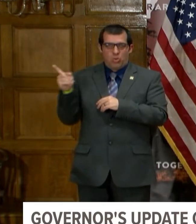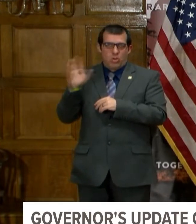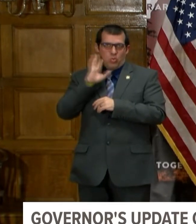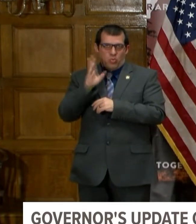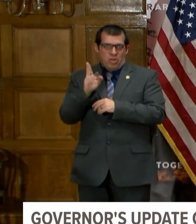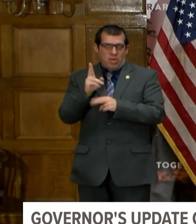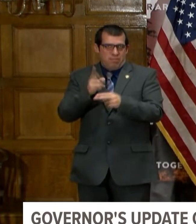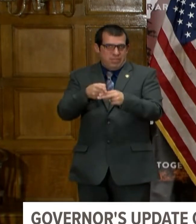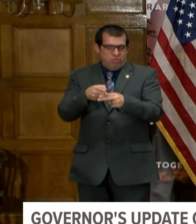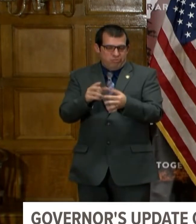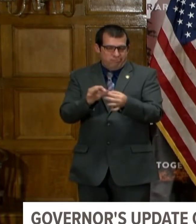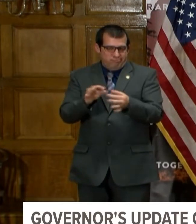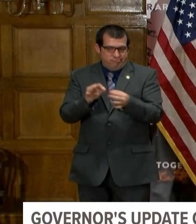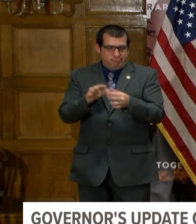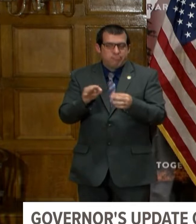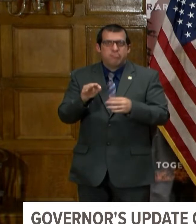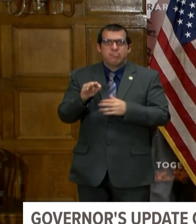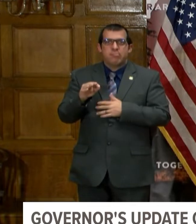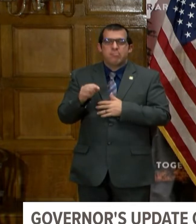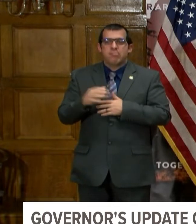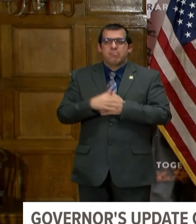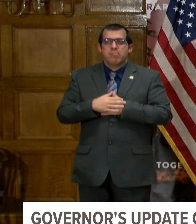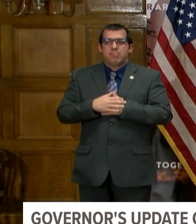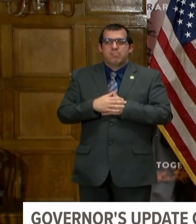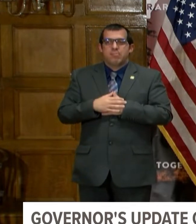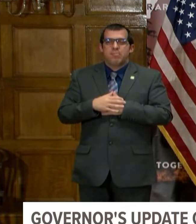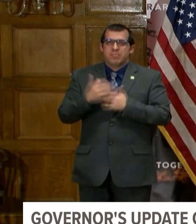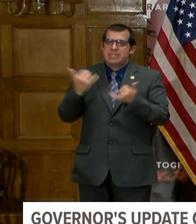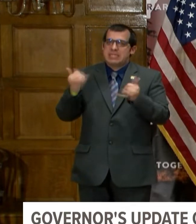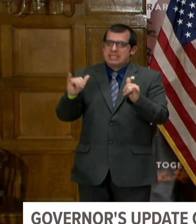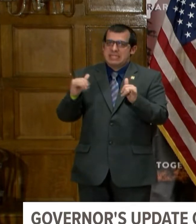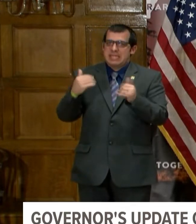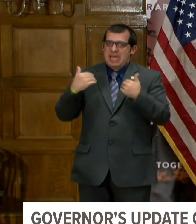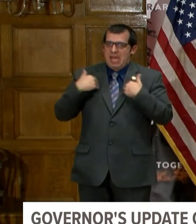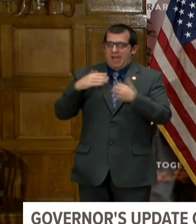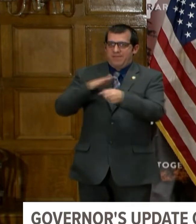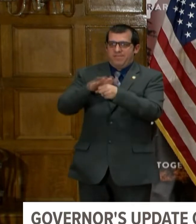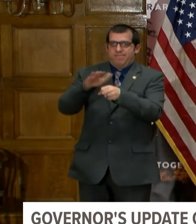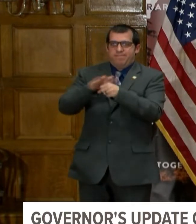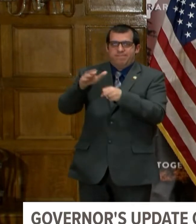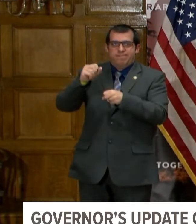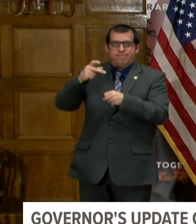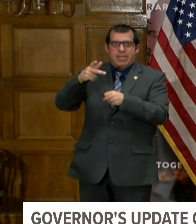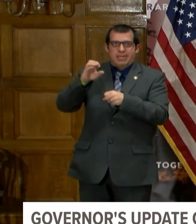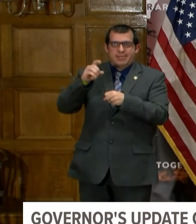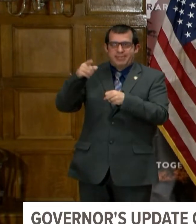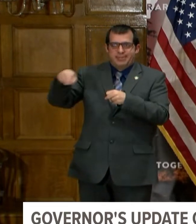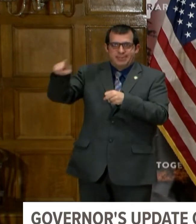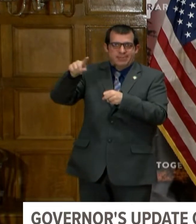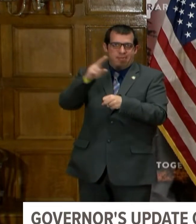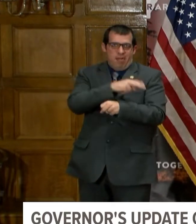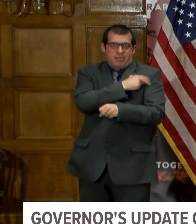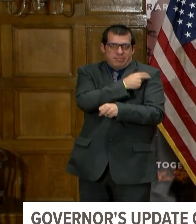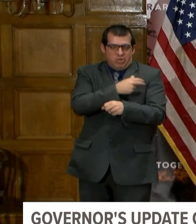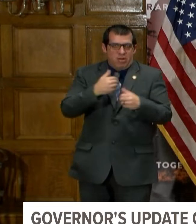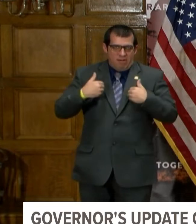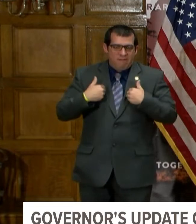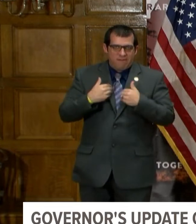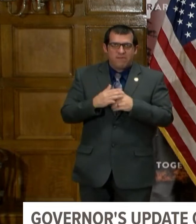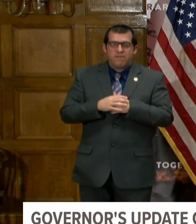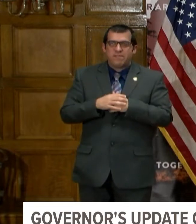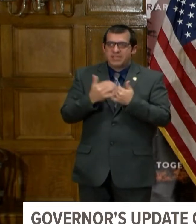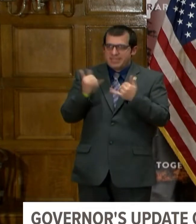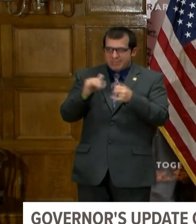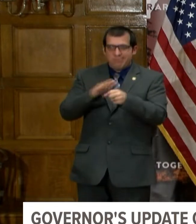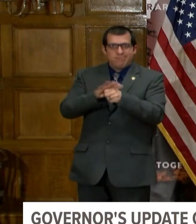this again, but we do have adequate hospital space. There is sufficient room